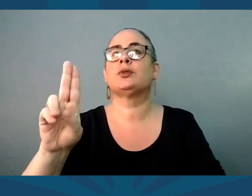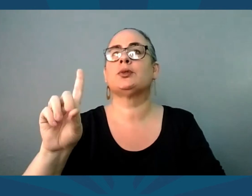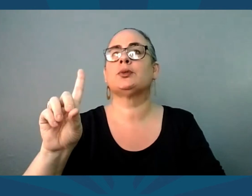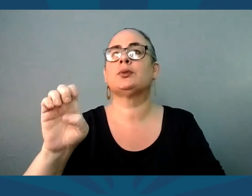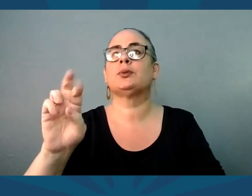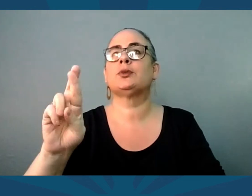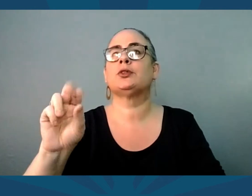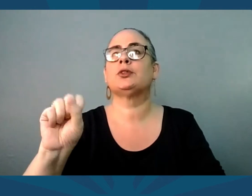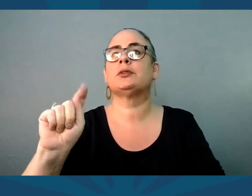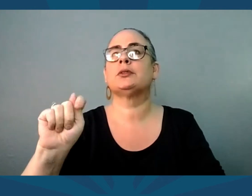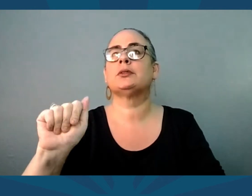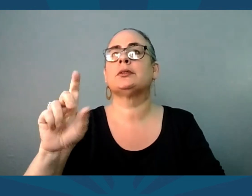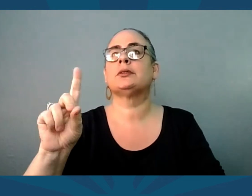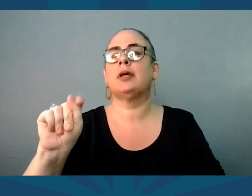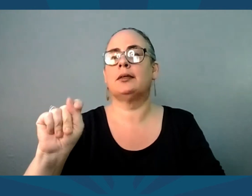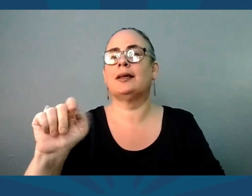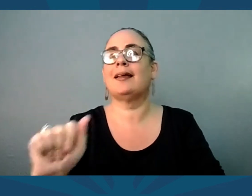H. Duderstadt